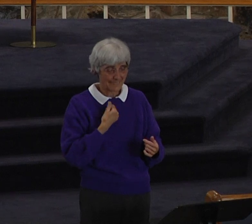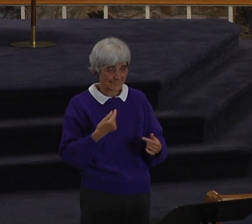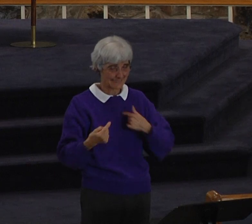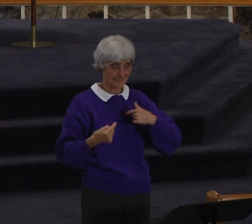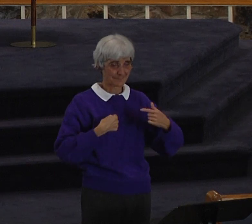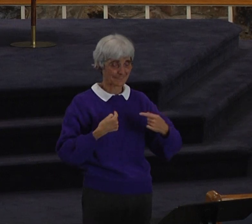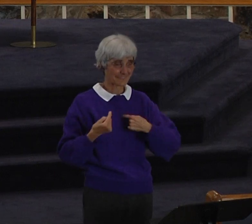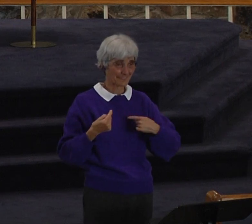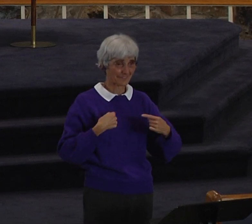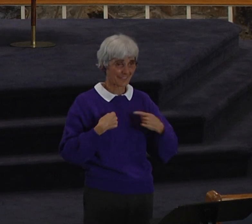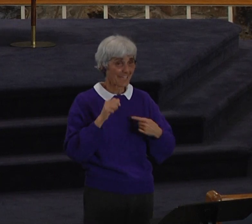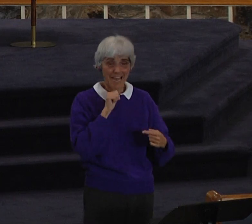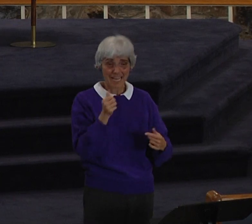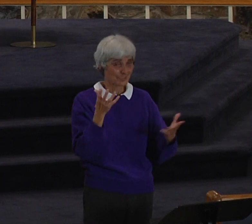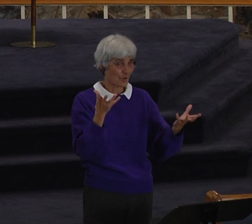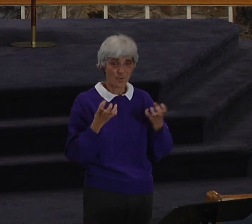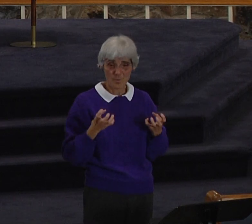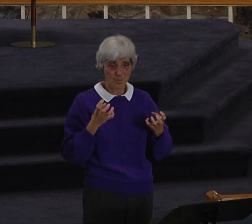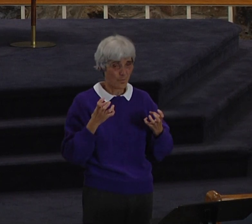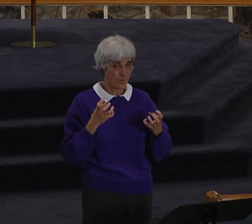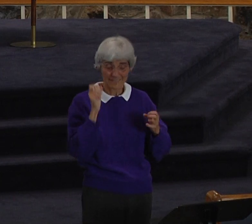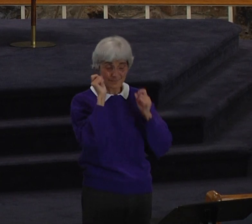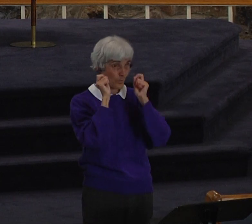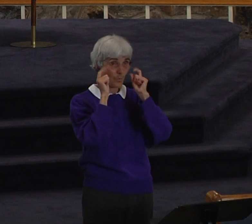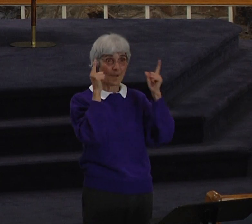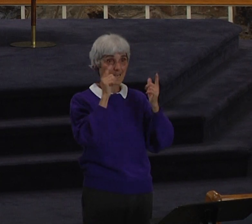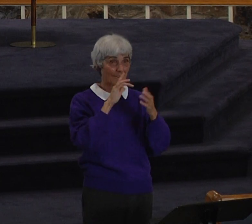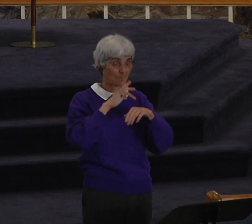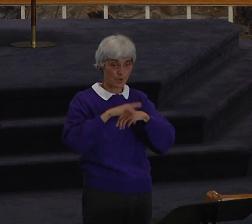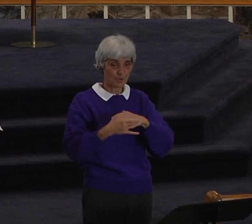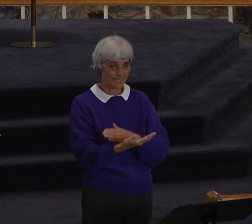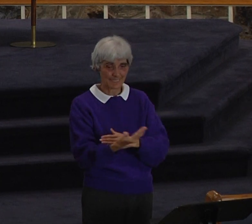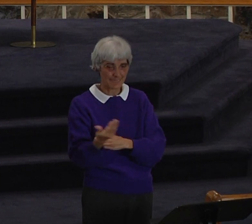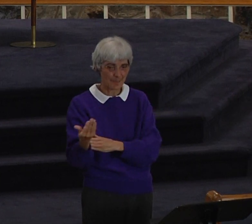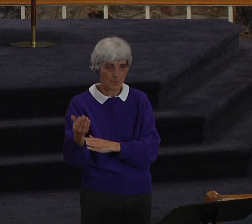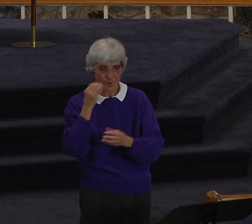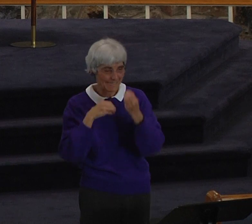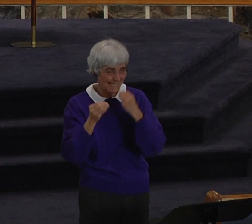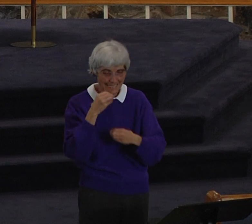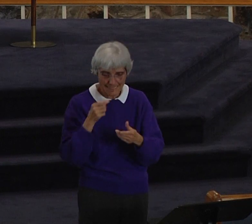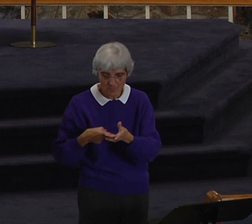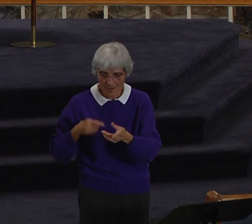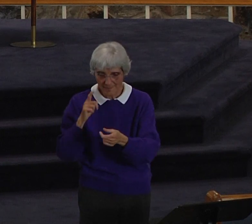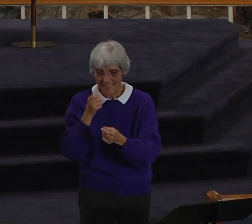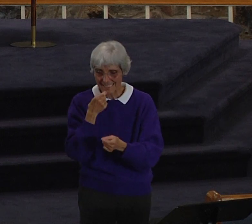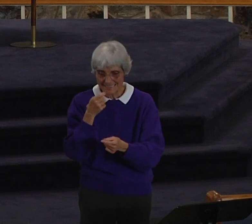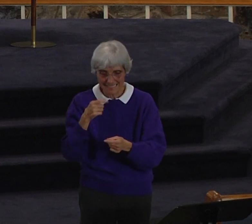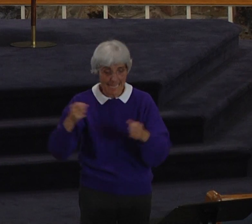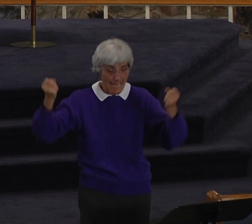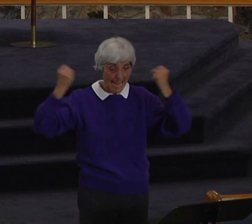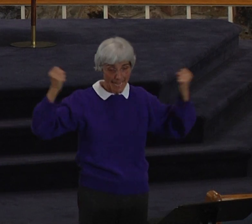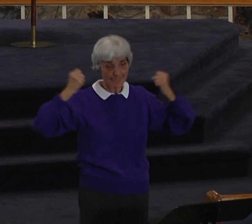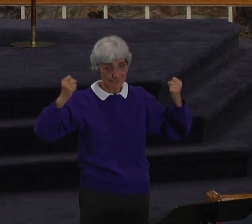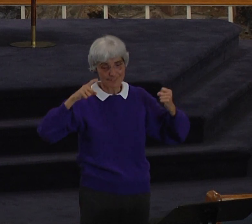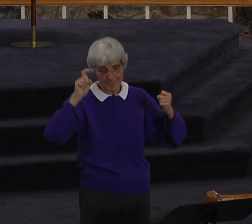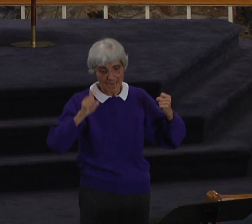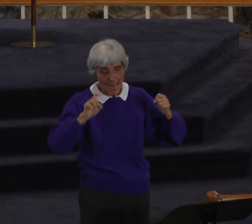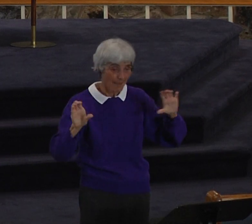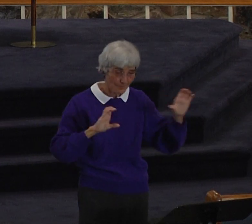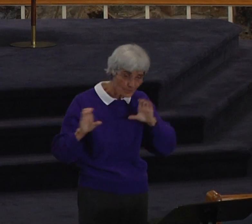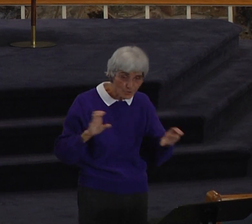the core. I don't want to get woken up every morning and eat what I'm told to eat, do the exercises I'm told